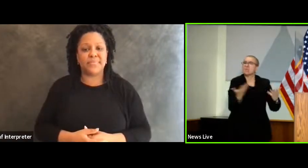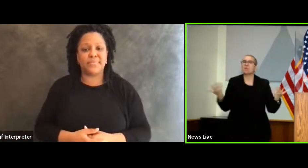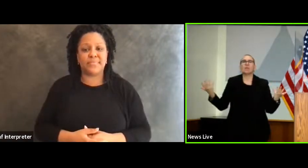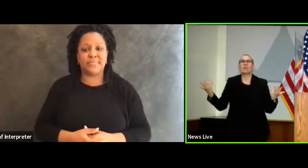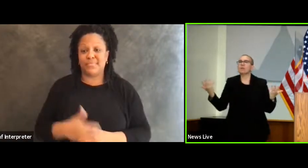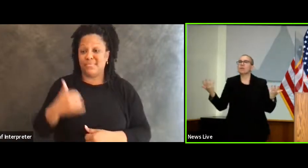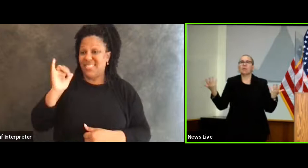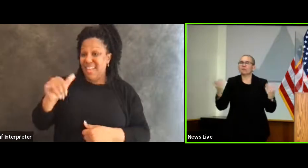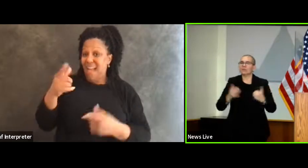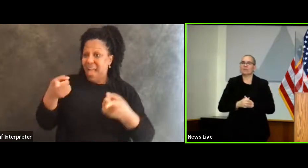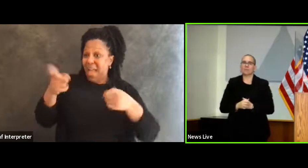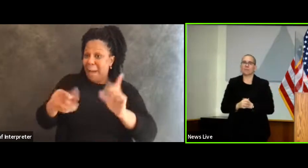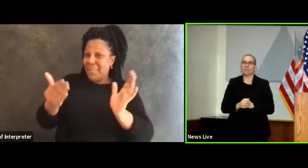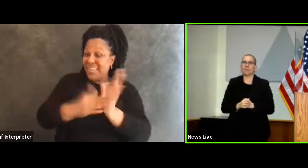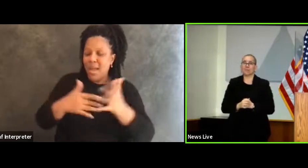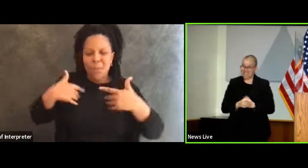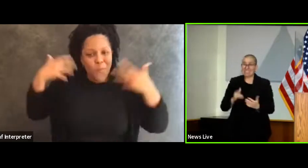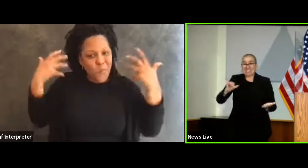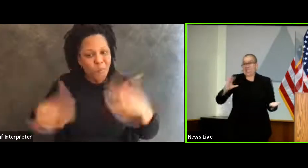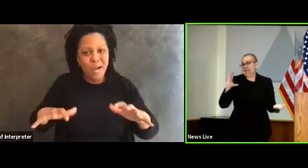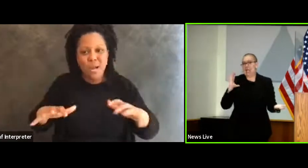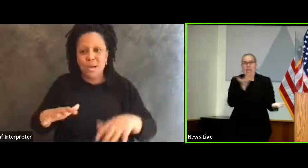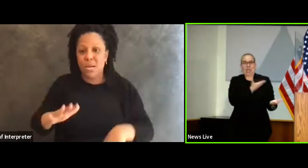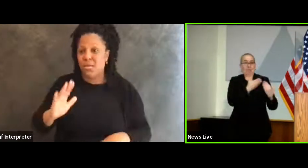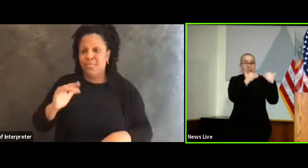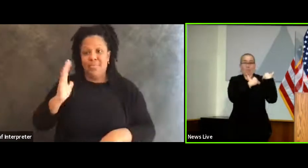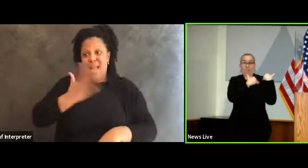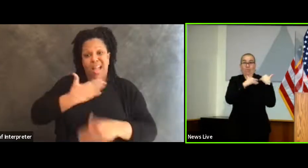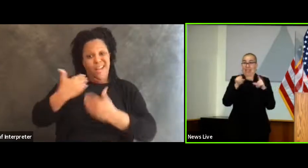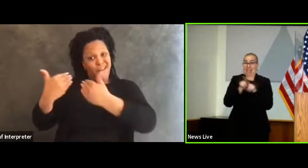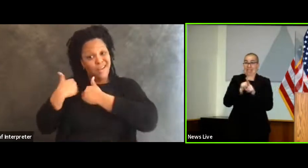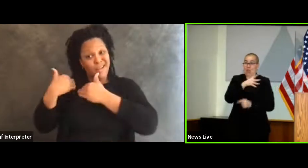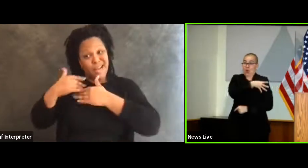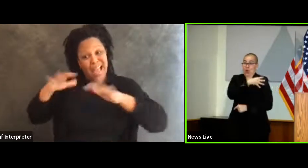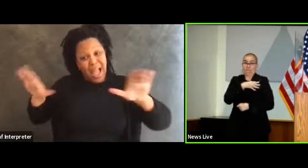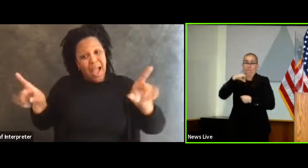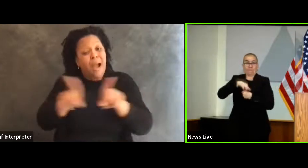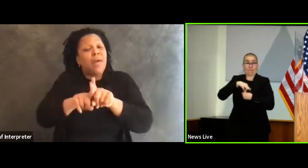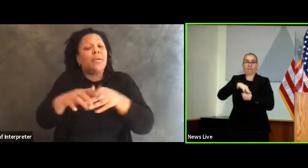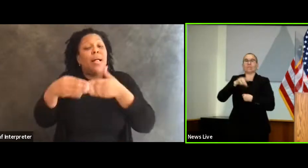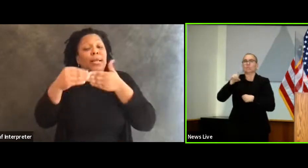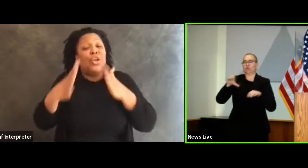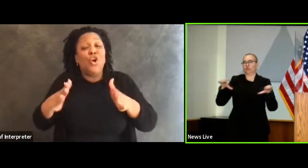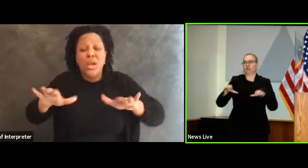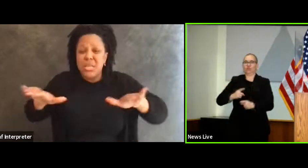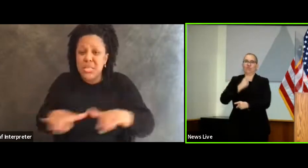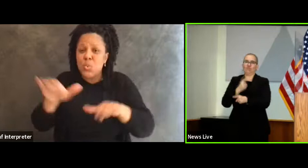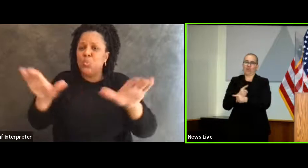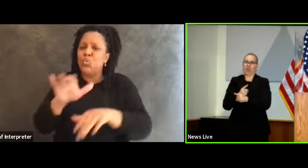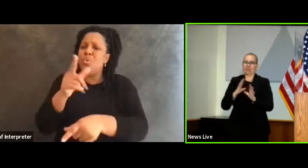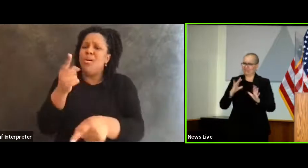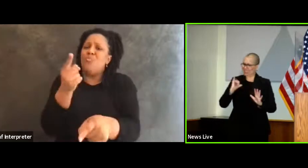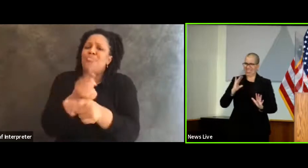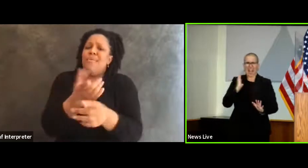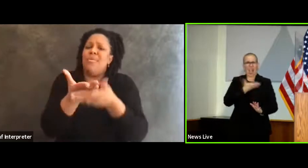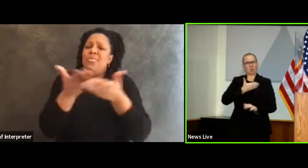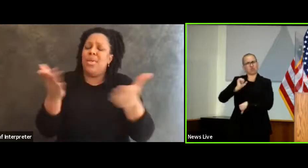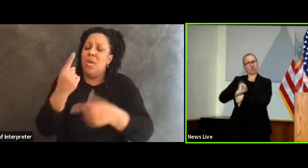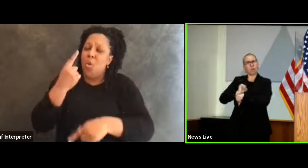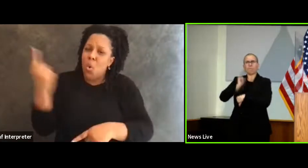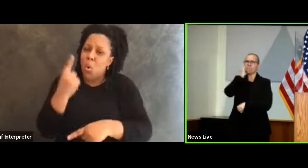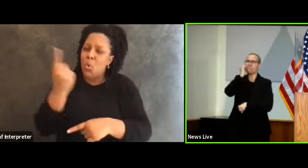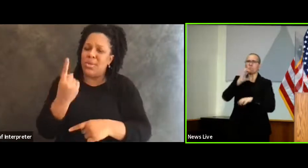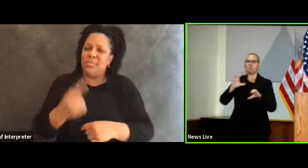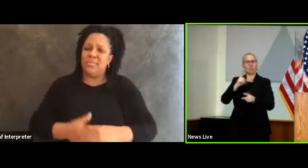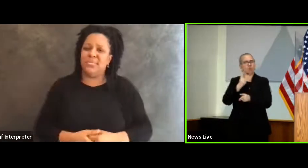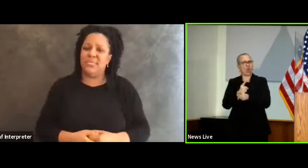as elected officials is to always do the right thing. Always. I don't think most of us think our job